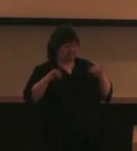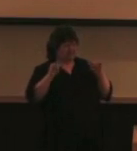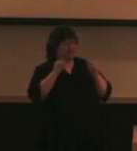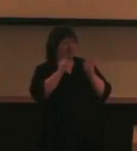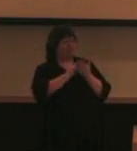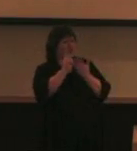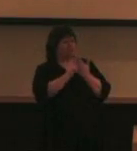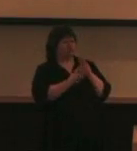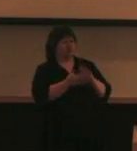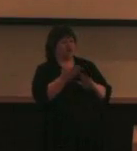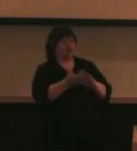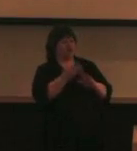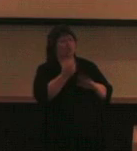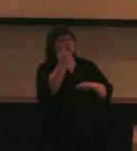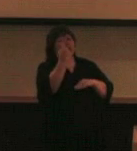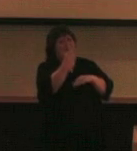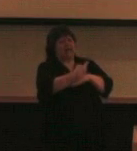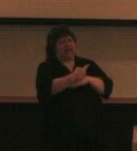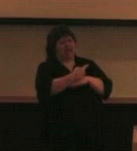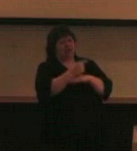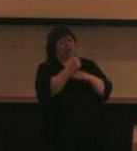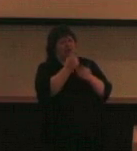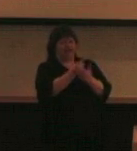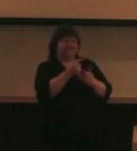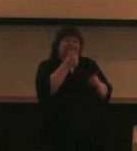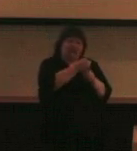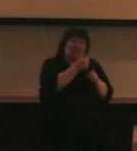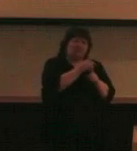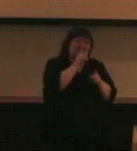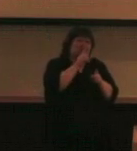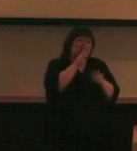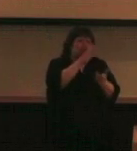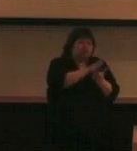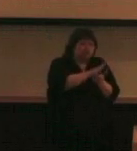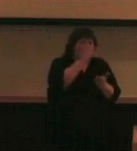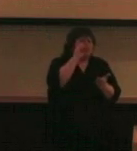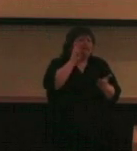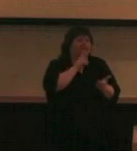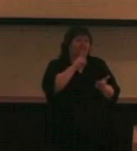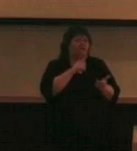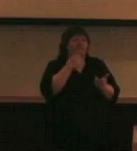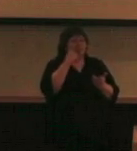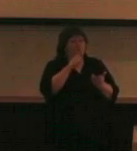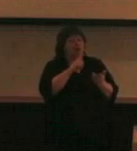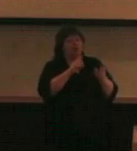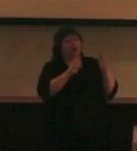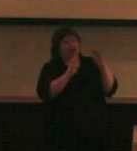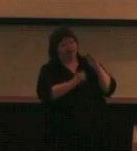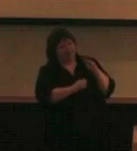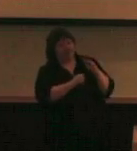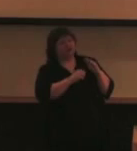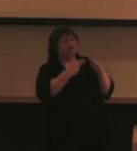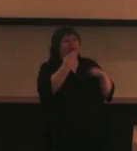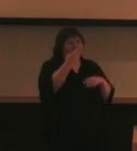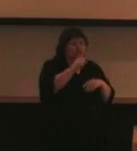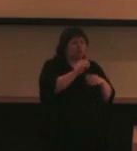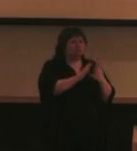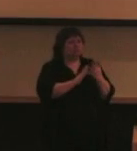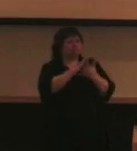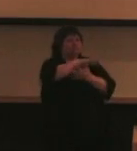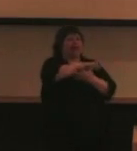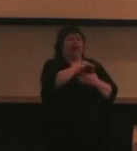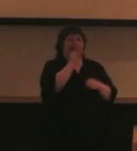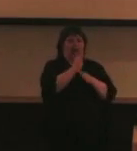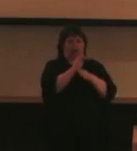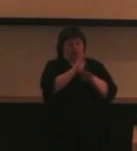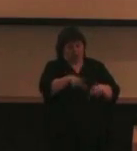program itself, 1 day a week. It's actually a school for the deaf for elementary and high school people during the day, and at nighttime, if you want to learn sign